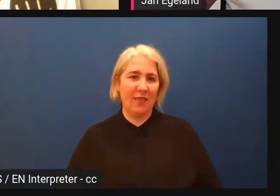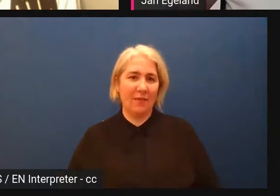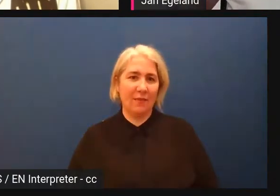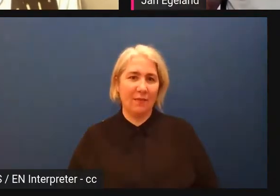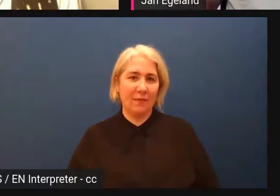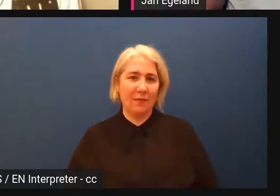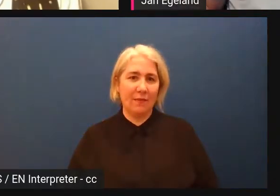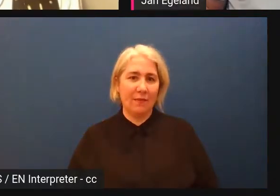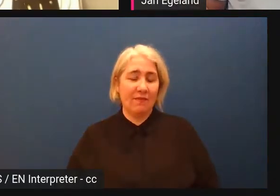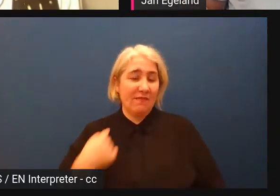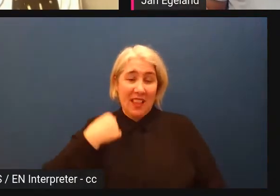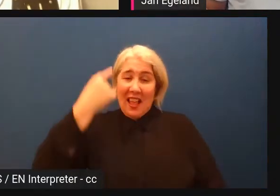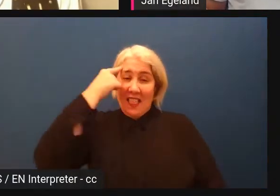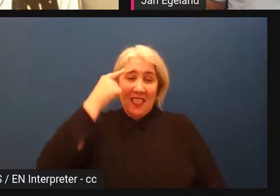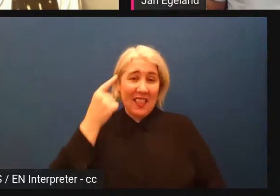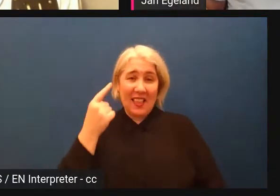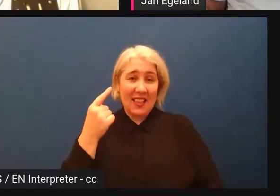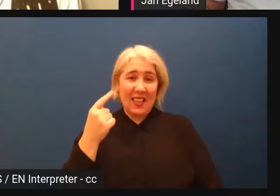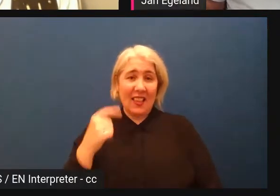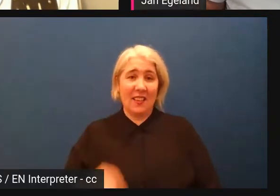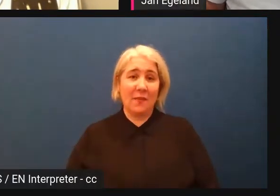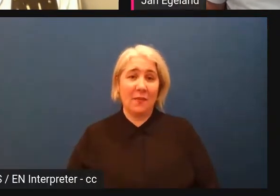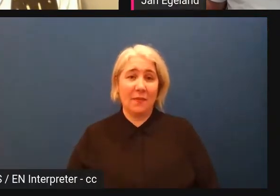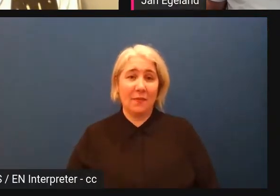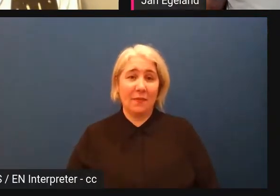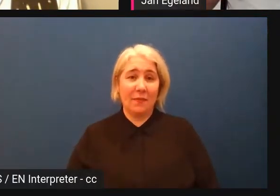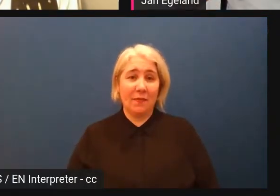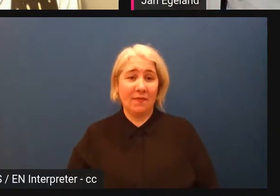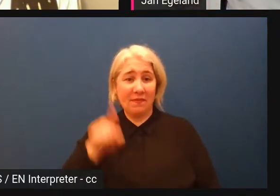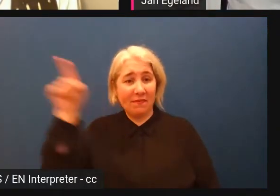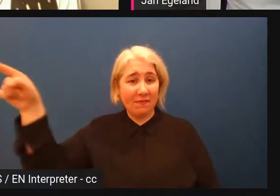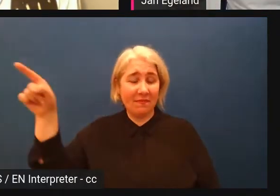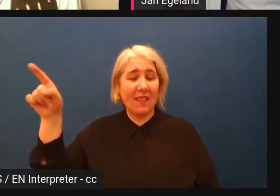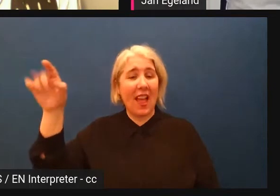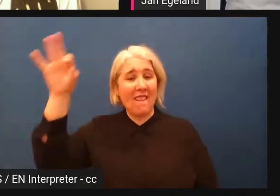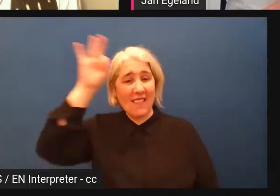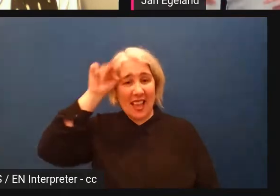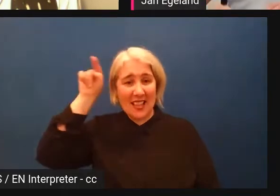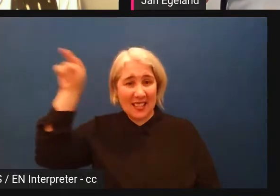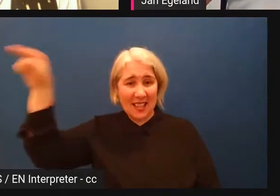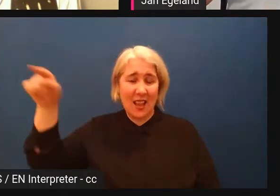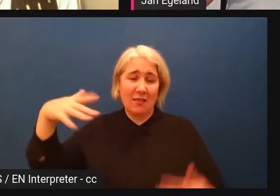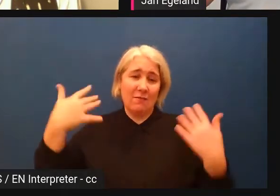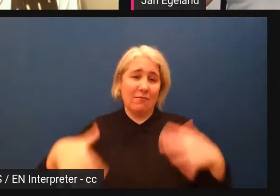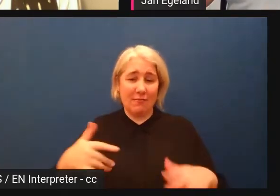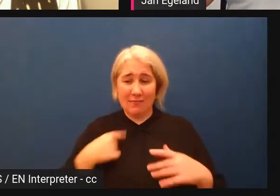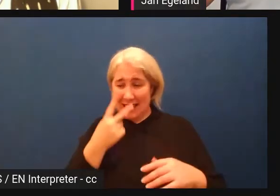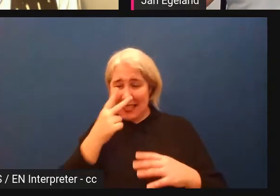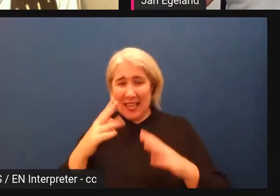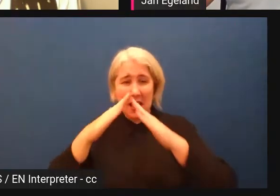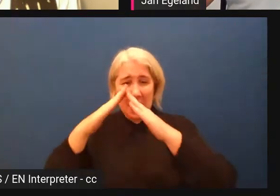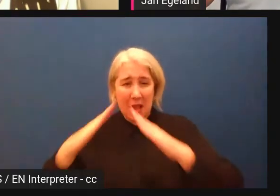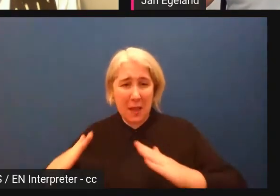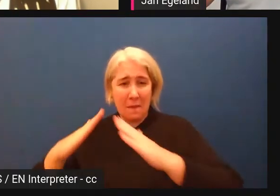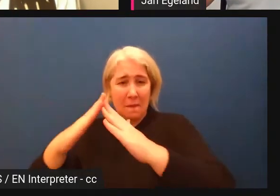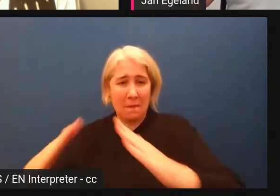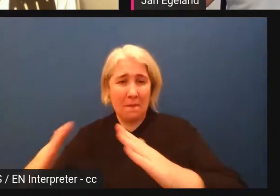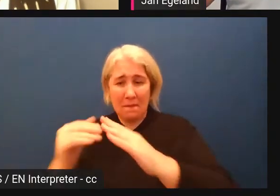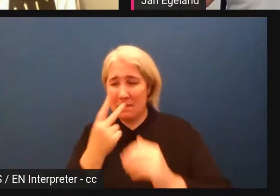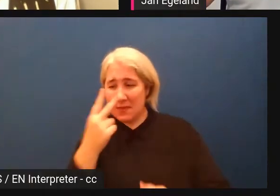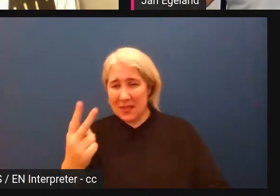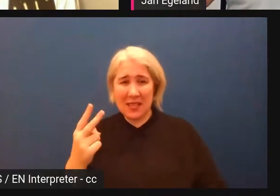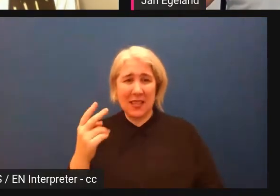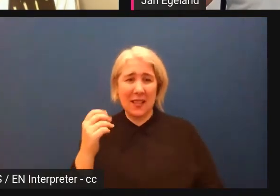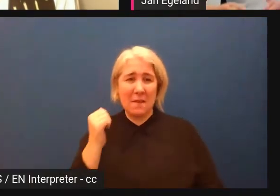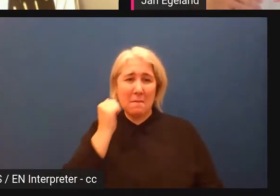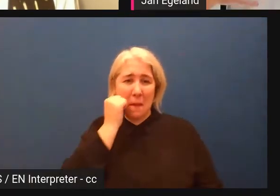in the displacement camps of Afghanistan, scale up a multi-million dollar humanitarian